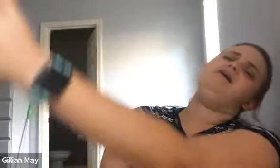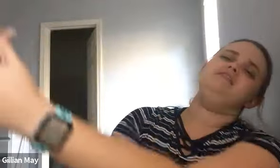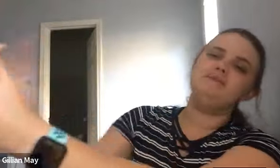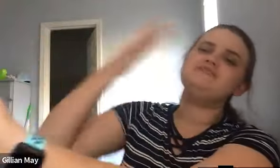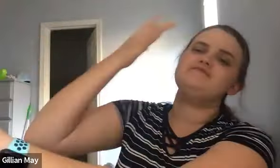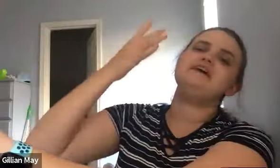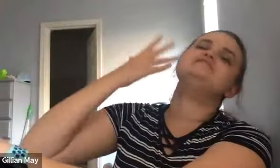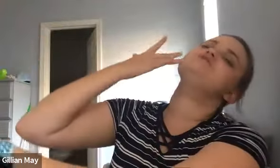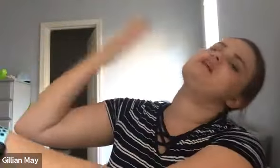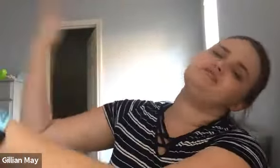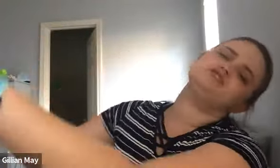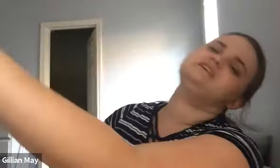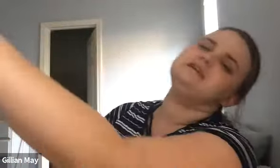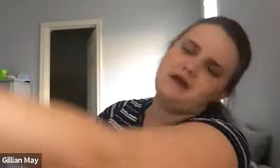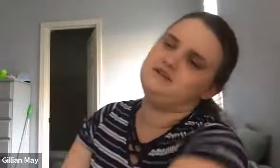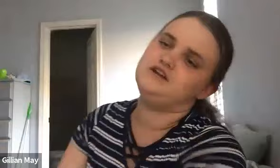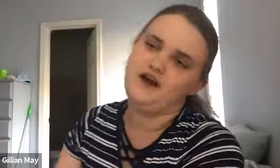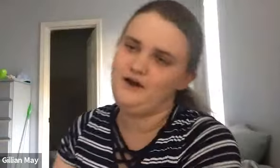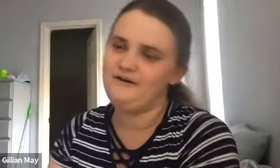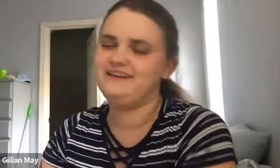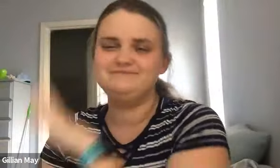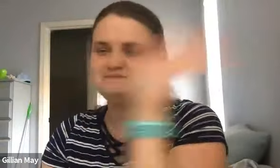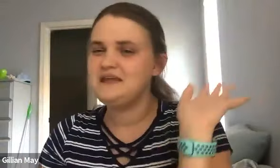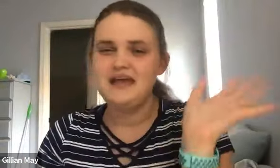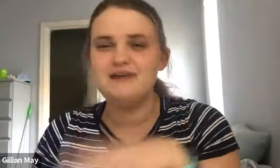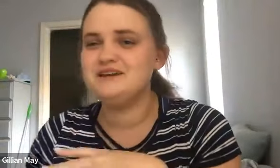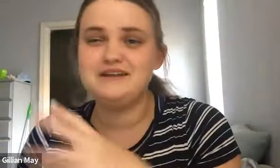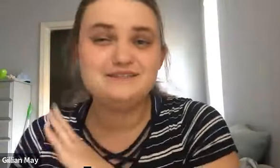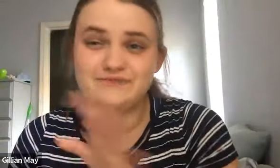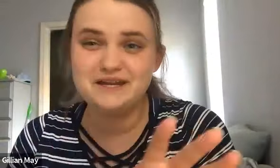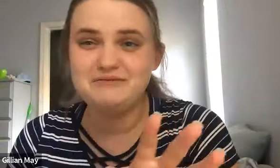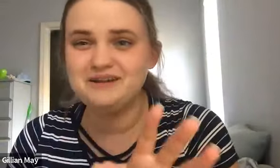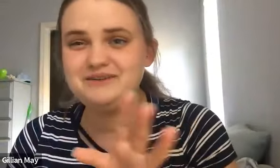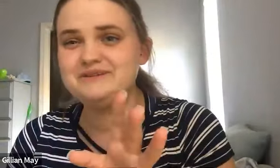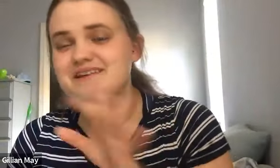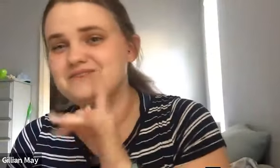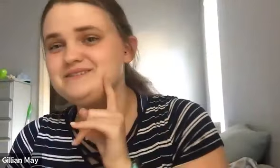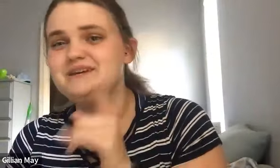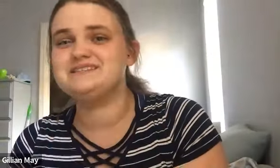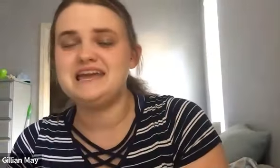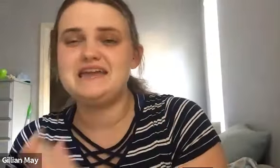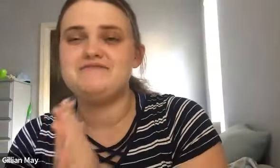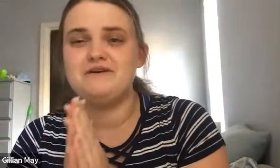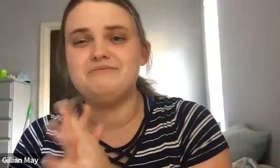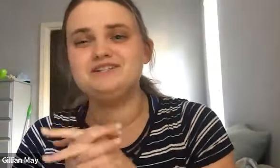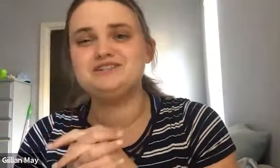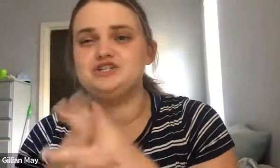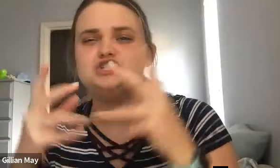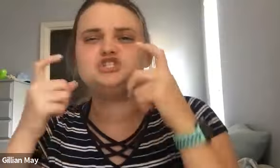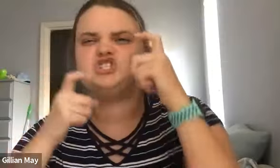and they'll make the face too of like they're just keep having to go. And I'm telling you, it's funny working with deaf kids because they very much are just